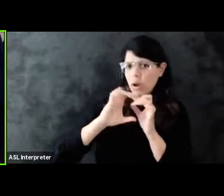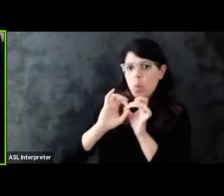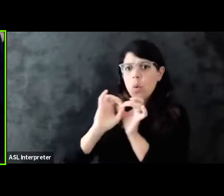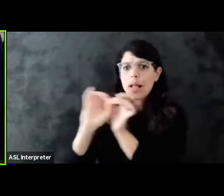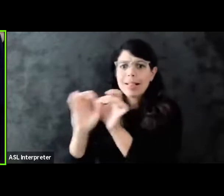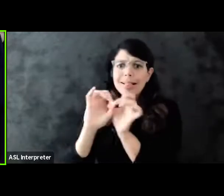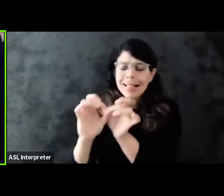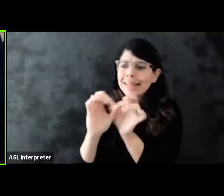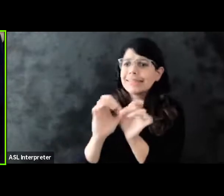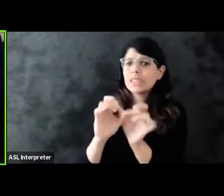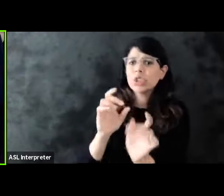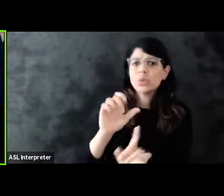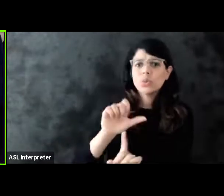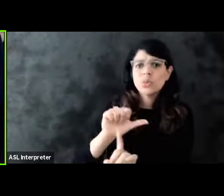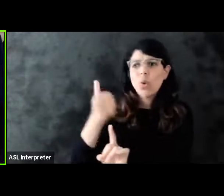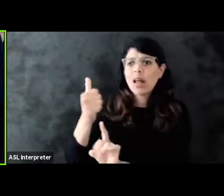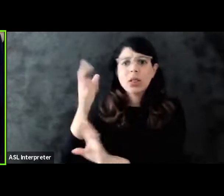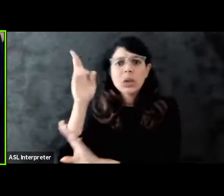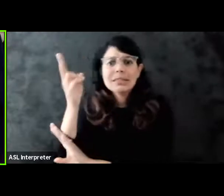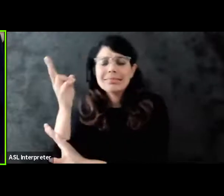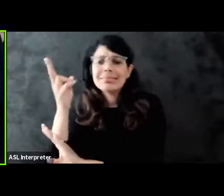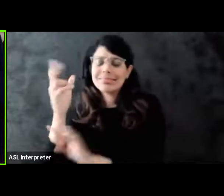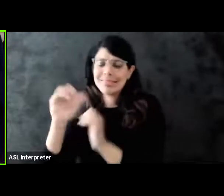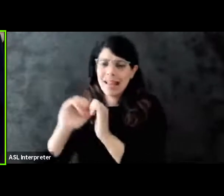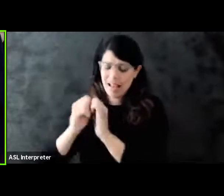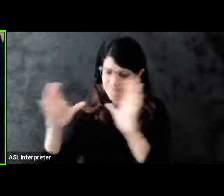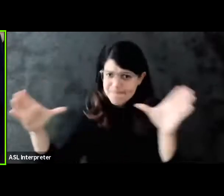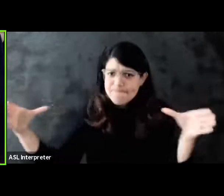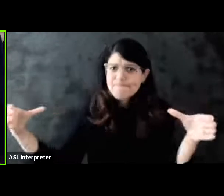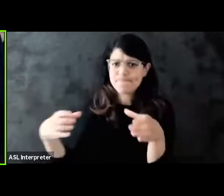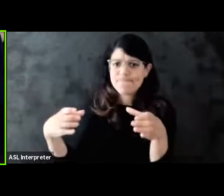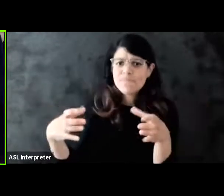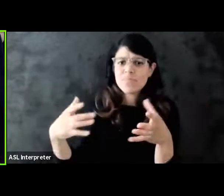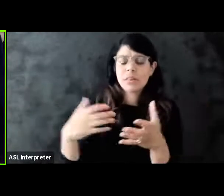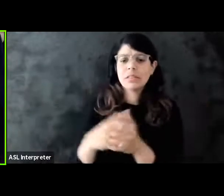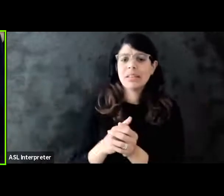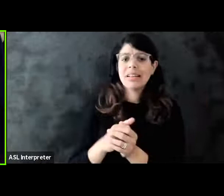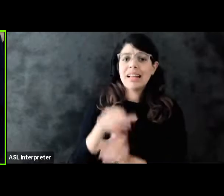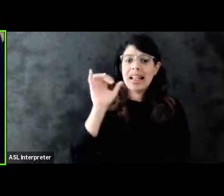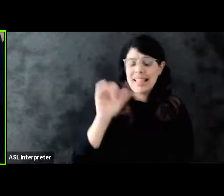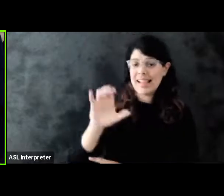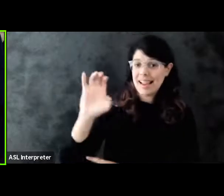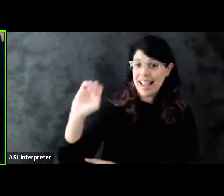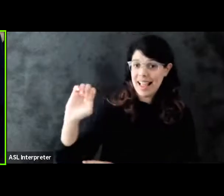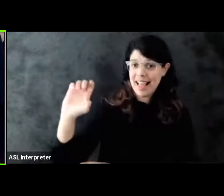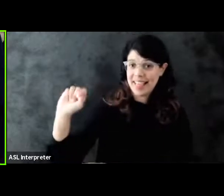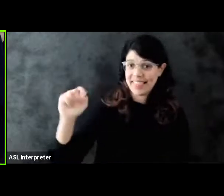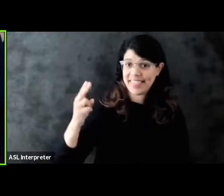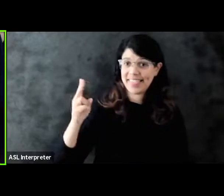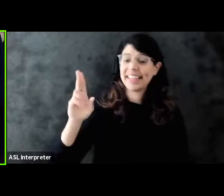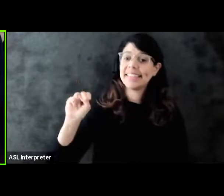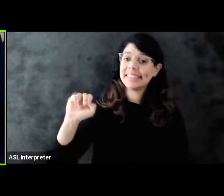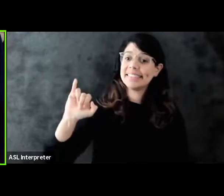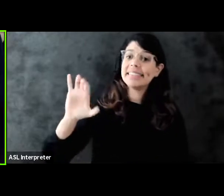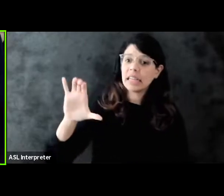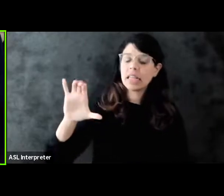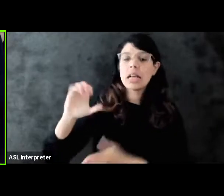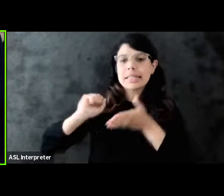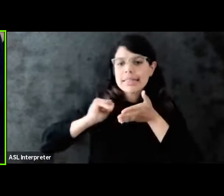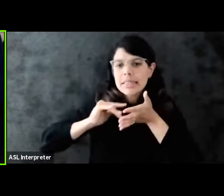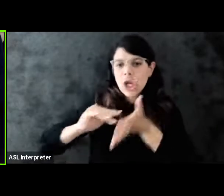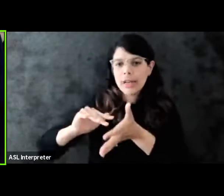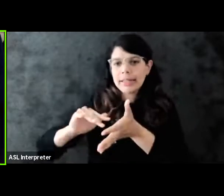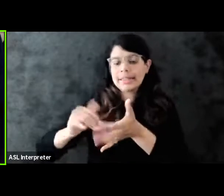earlier about ethnic studies. Ethnic studies, I argue, ethnic studies today is more important than it was in the 60s when we started it. You know what I'm